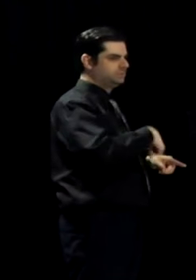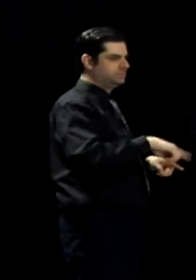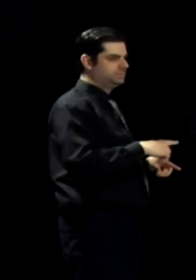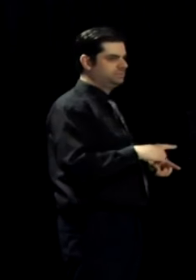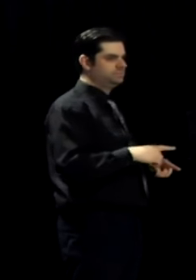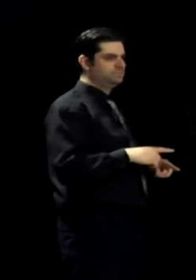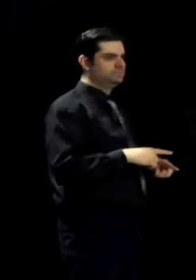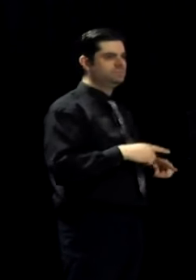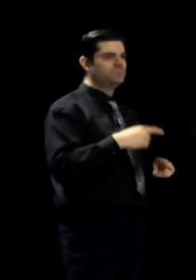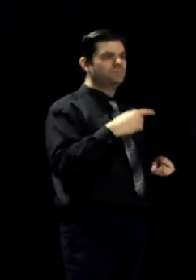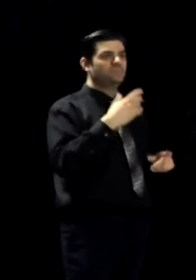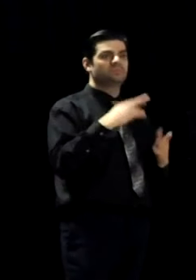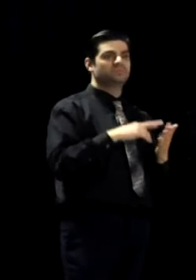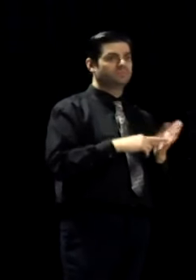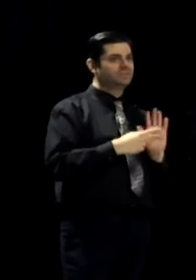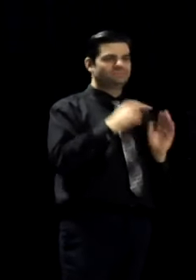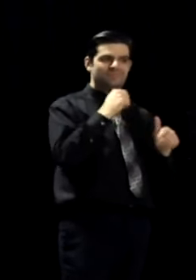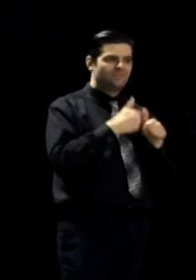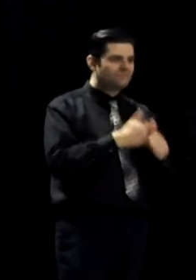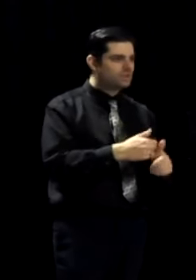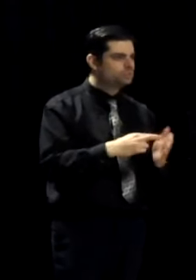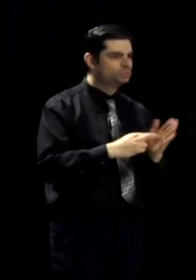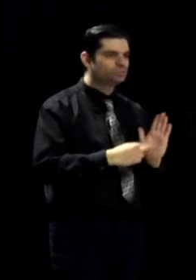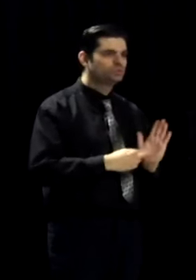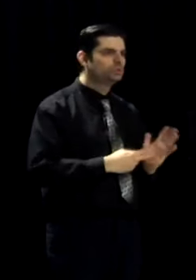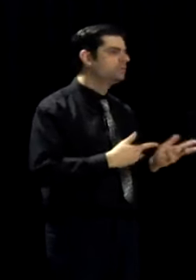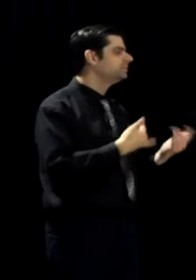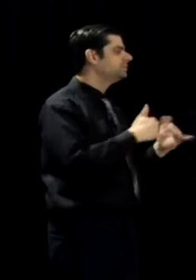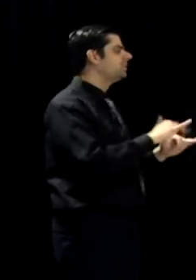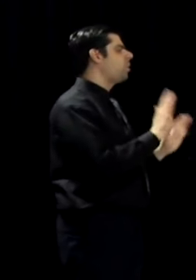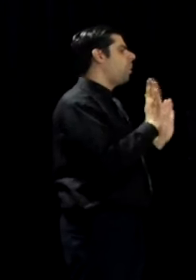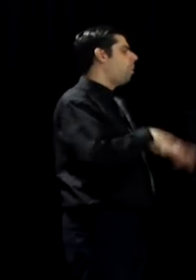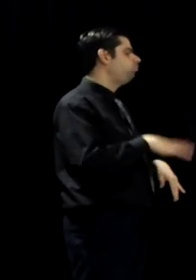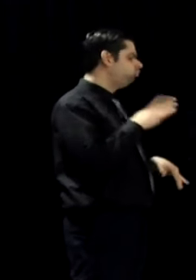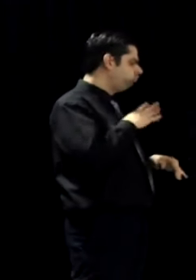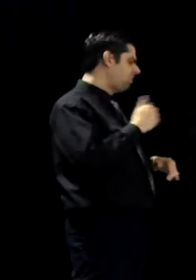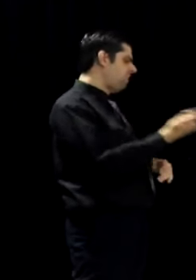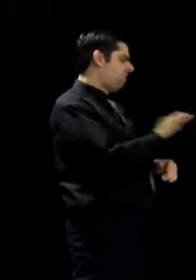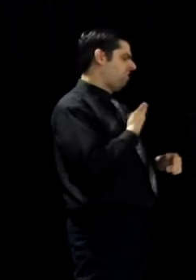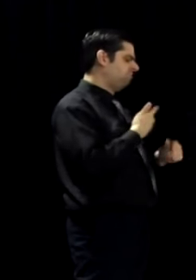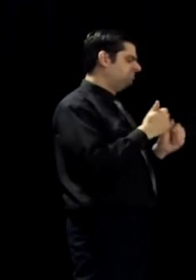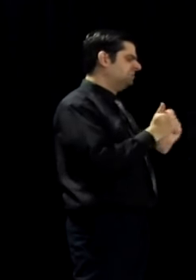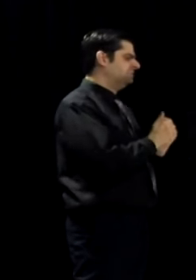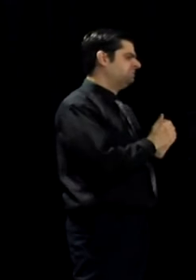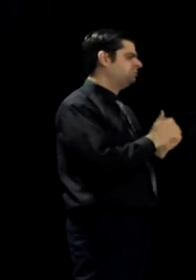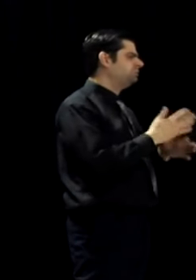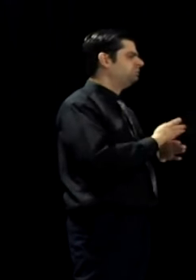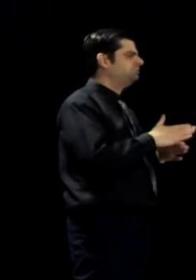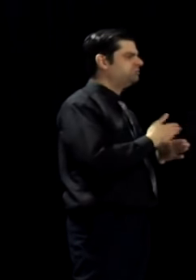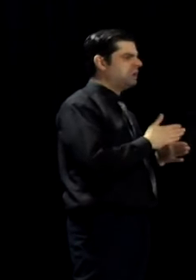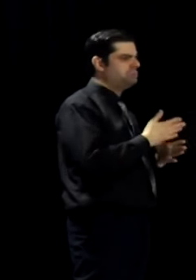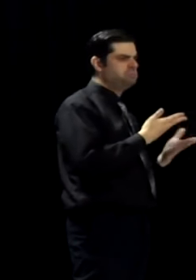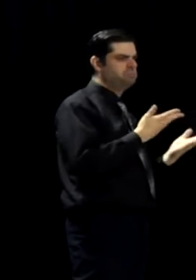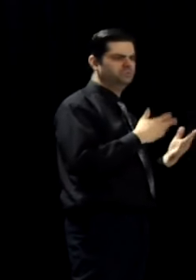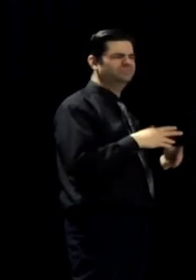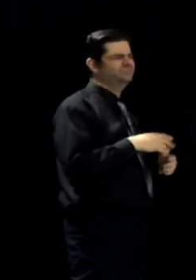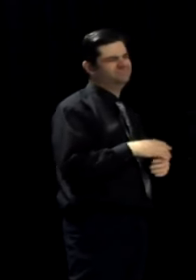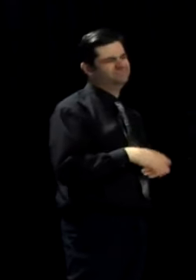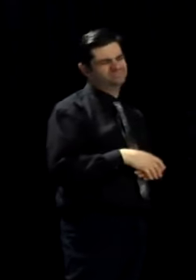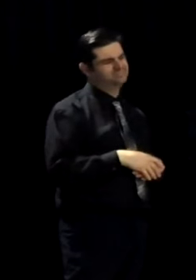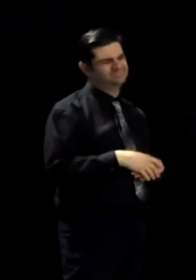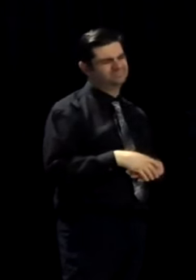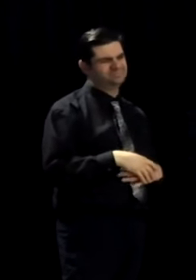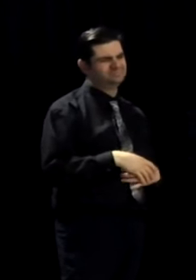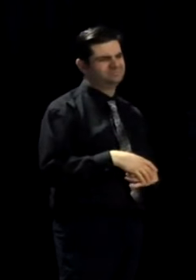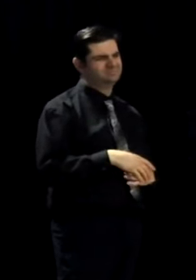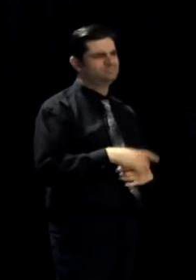So when you go through this process and you see things that you wish, kind of unforced errors. If you